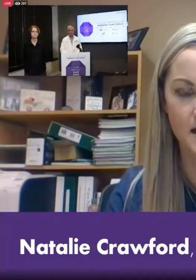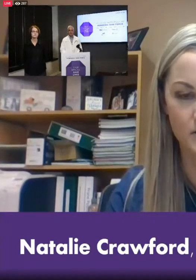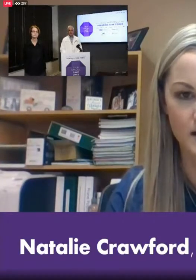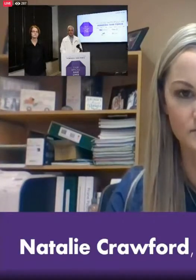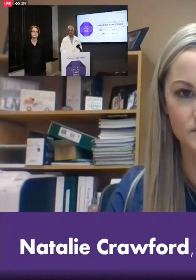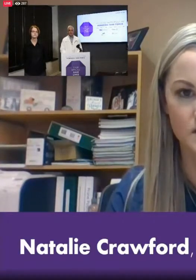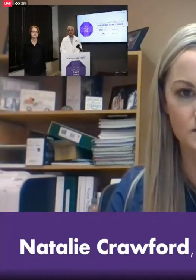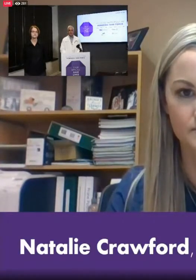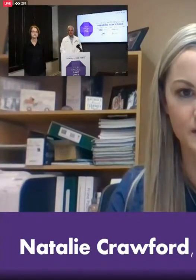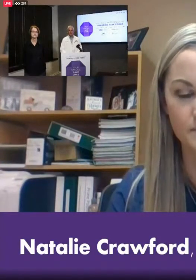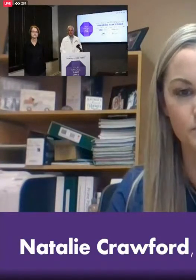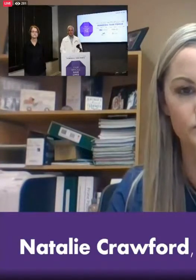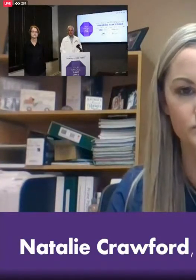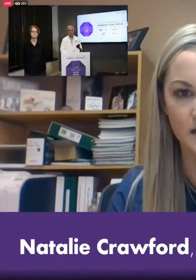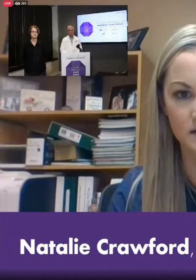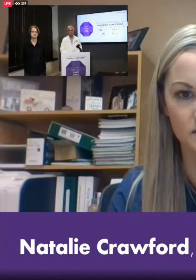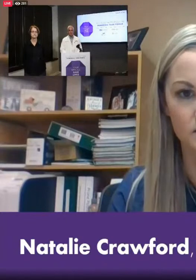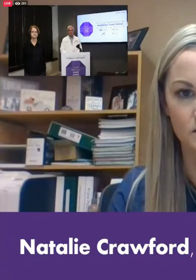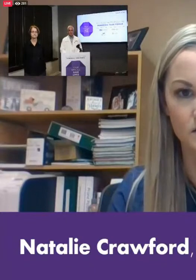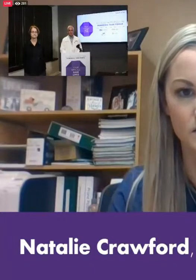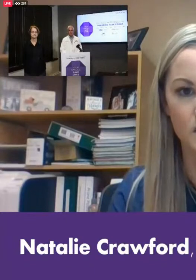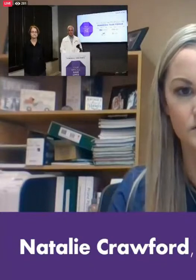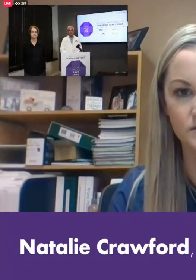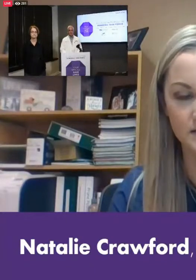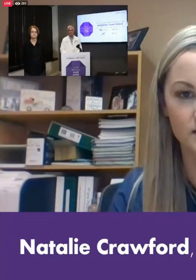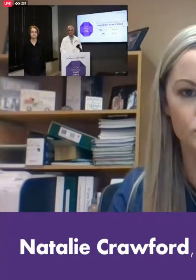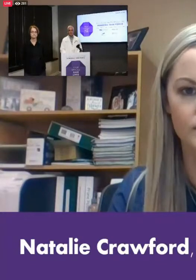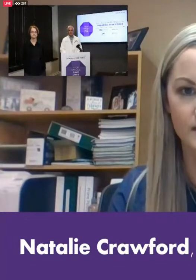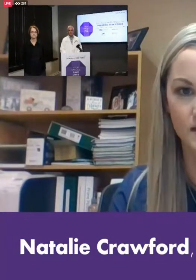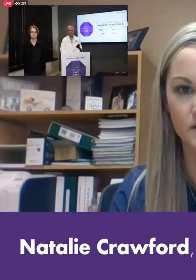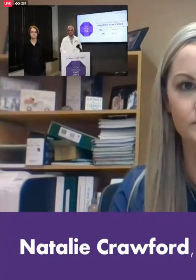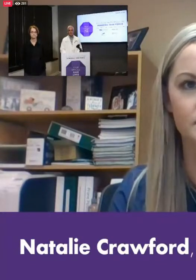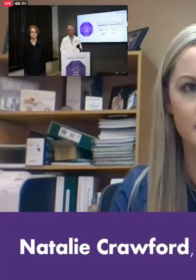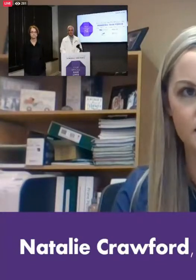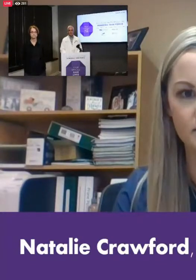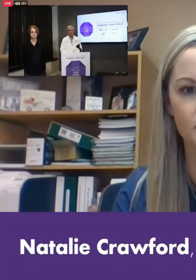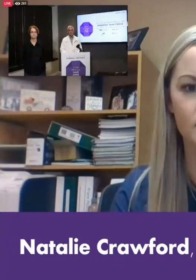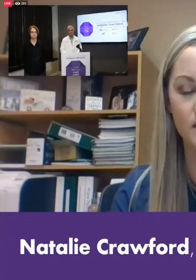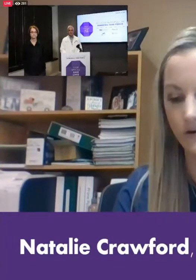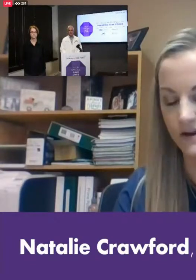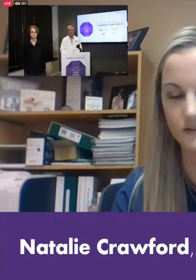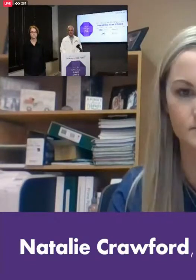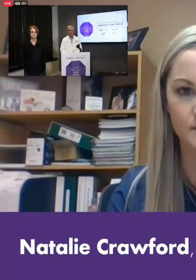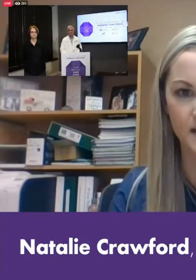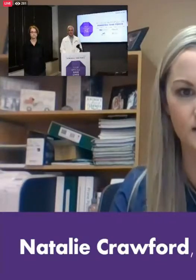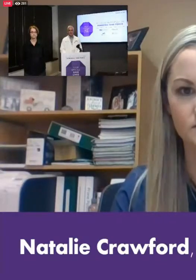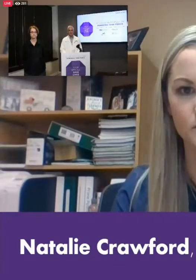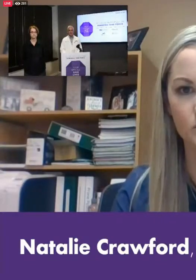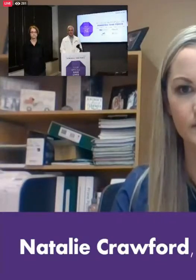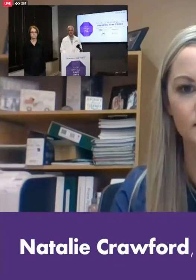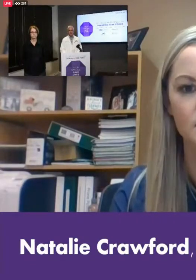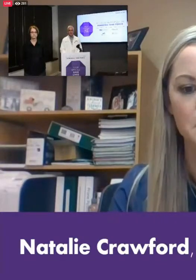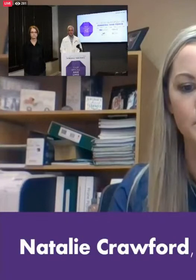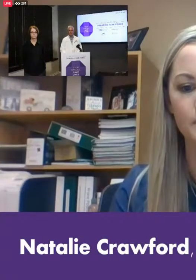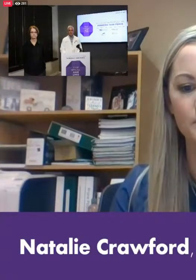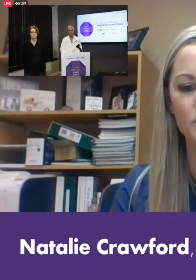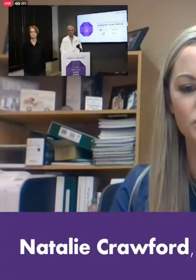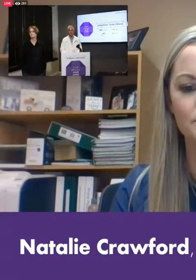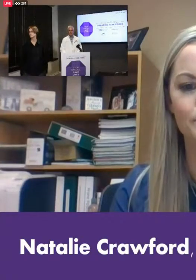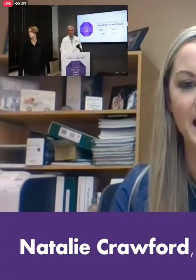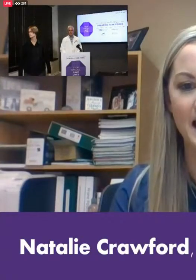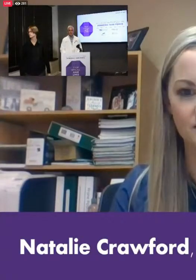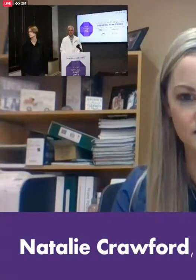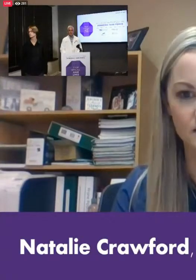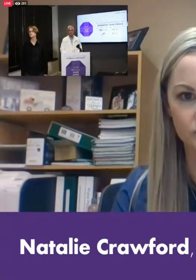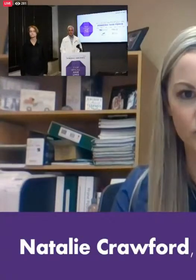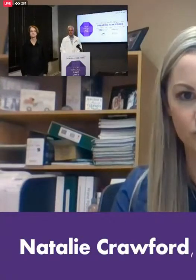made in the background that people do not understand. When they hear of a death, they think, okay, somebody passed of COVID. But people